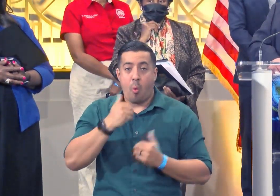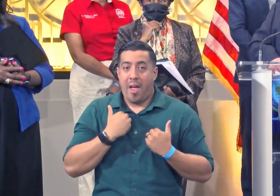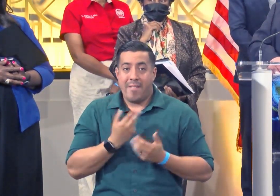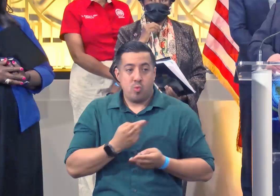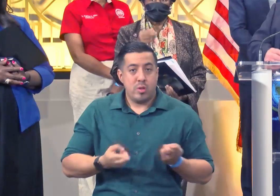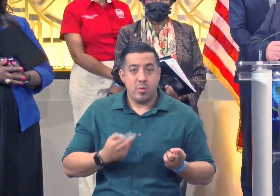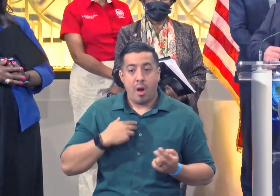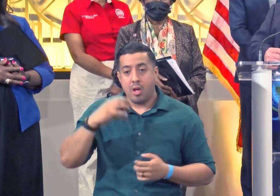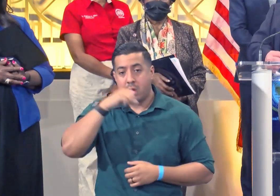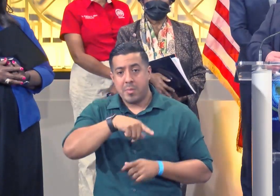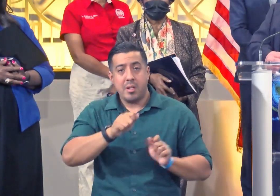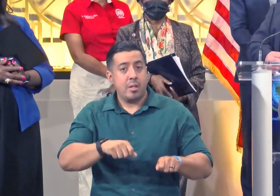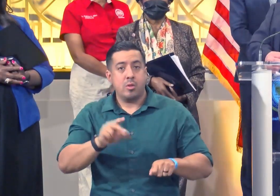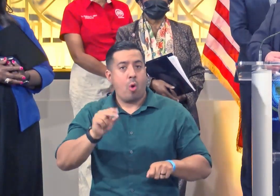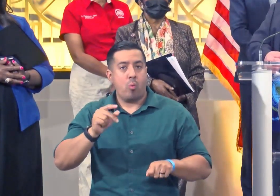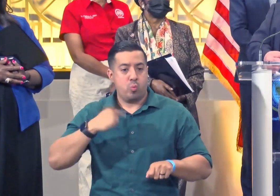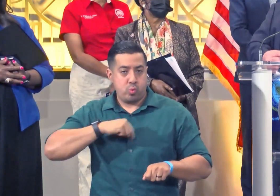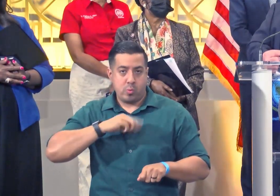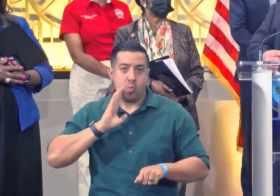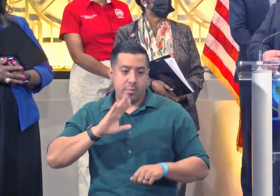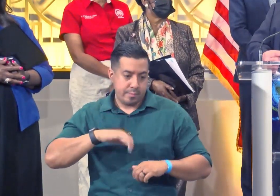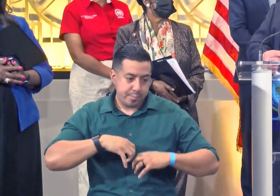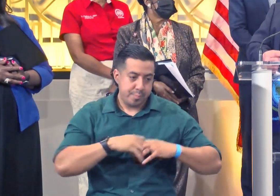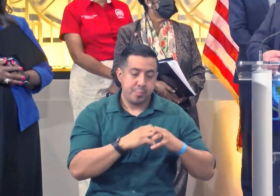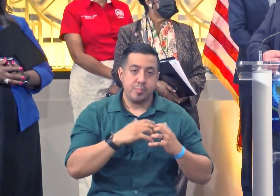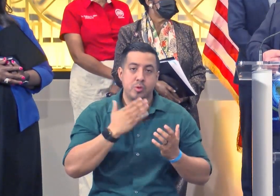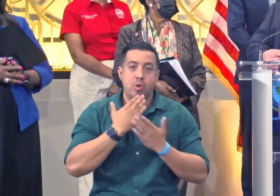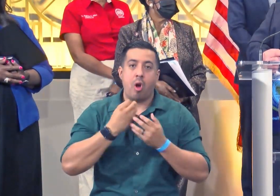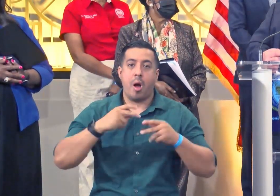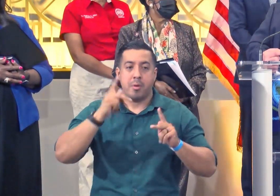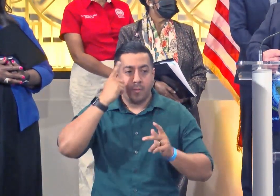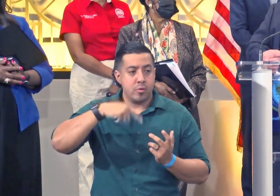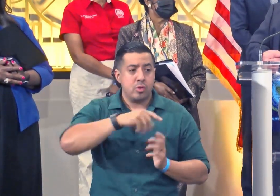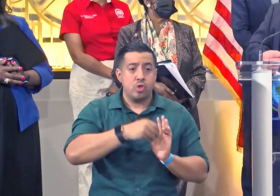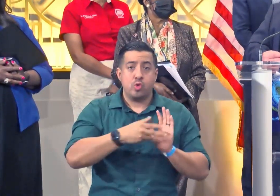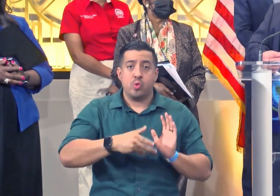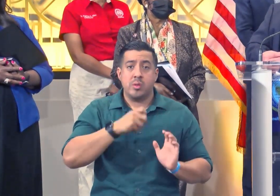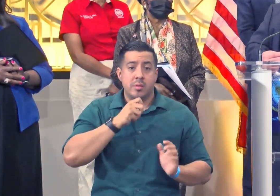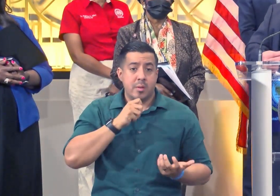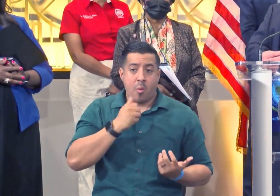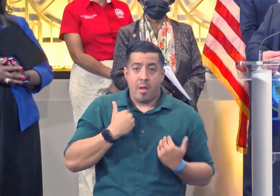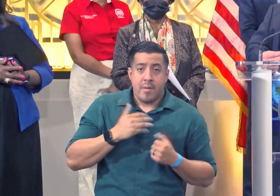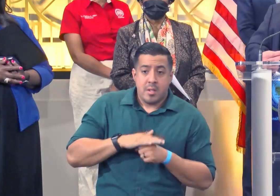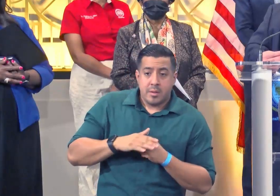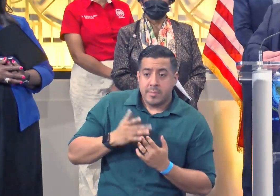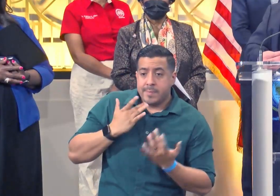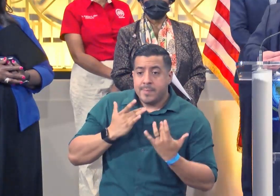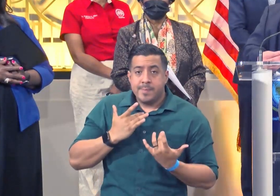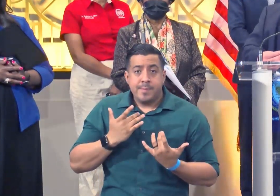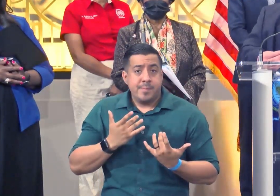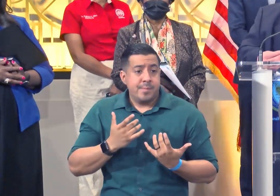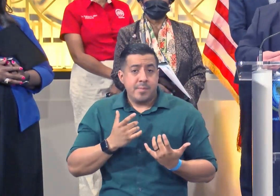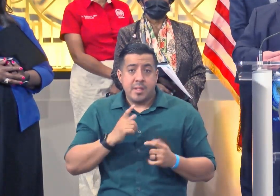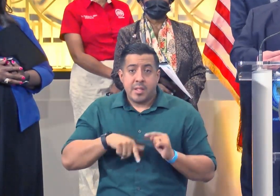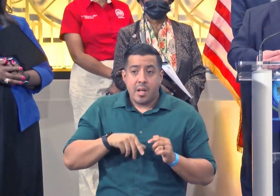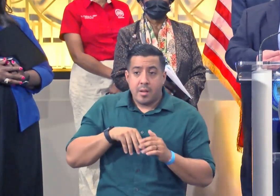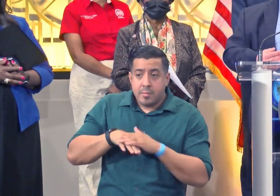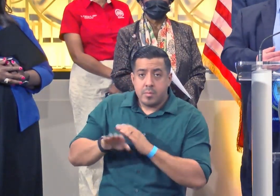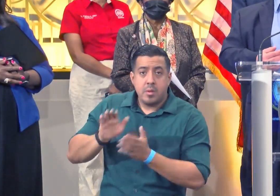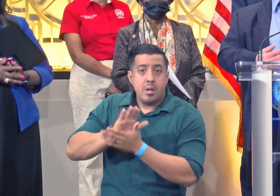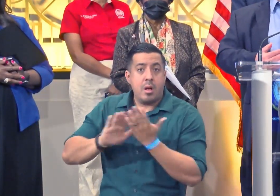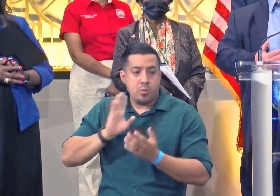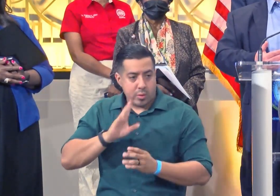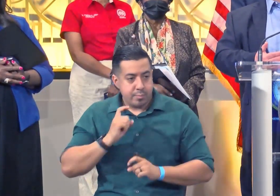assume that. So this would create an opportunity for those of the students that are not fortunate enough. By the way, these are the three of